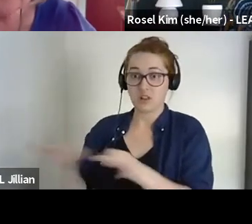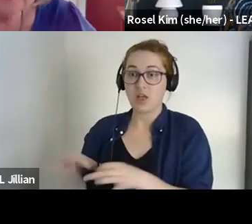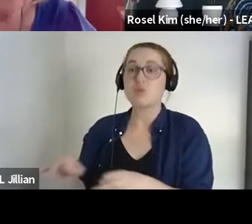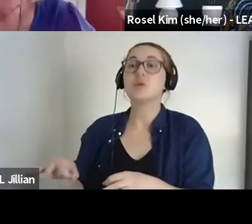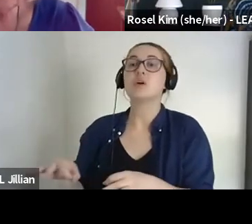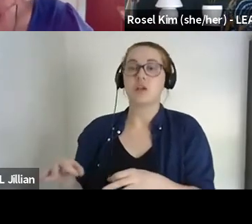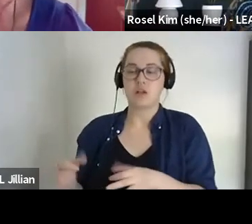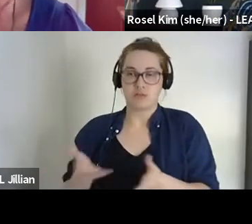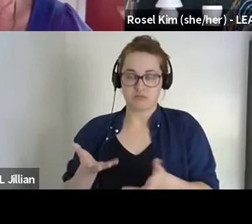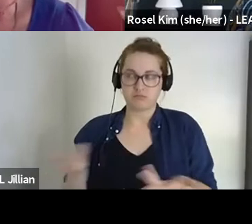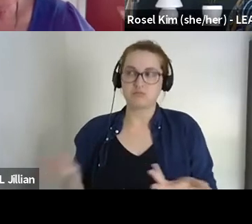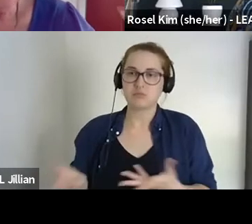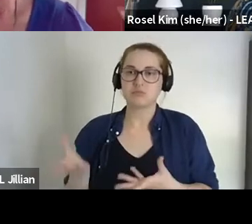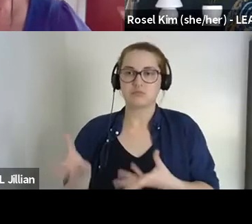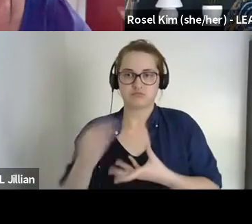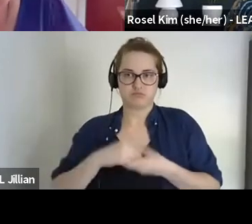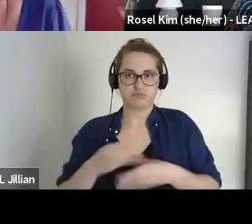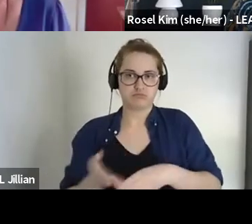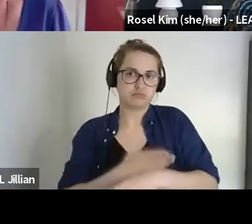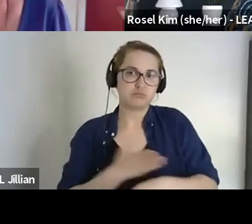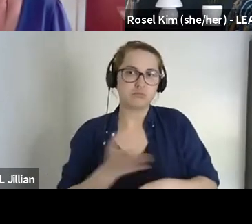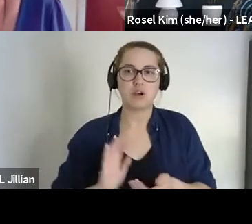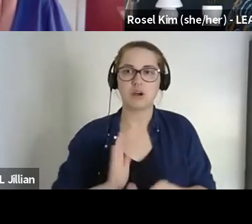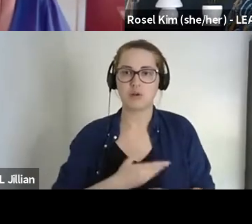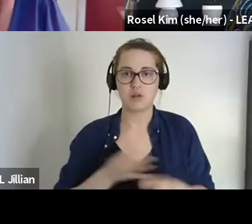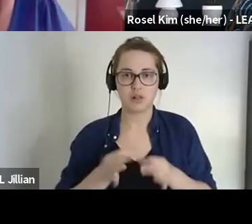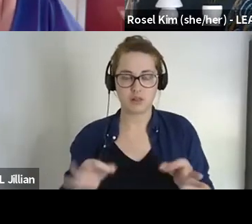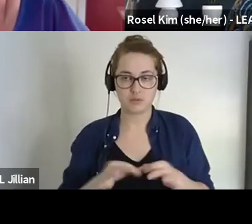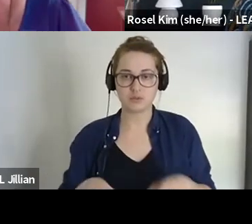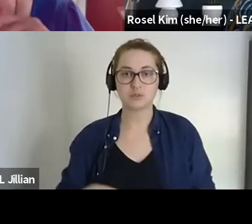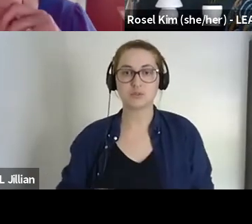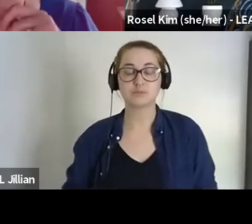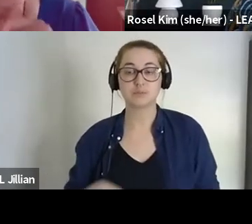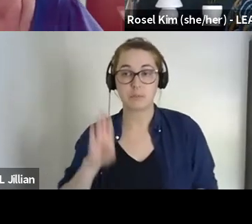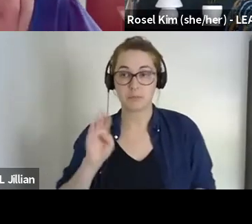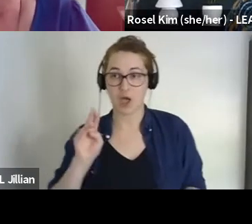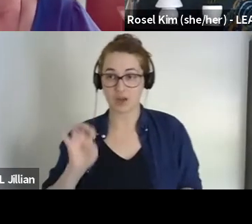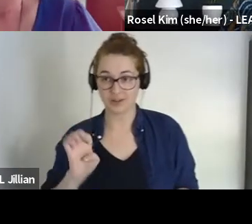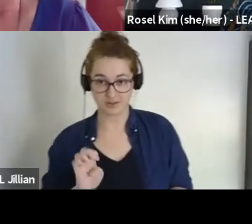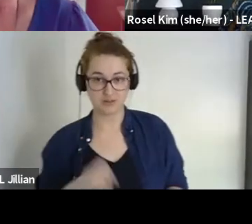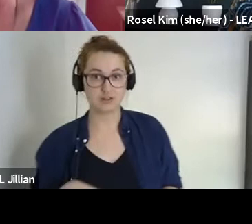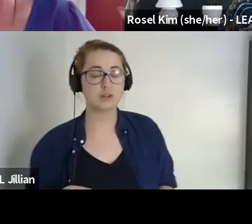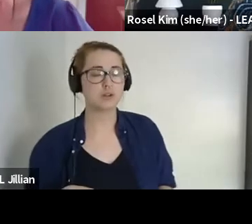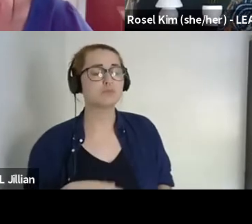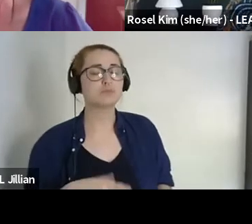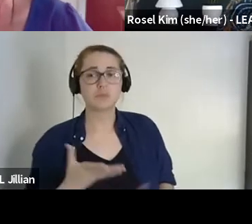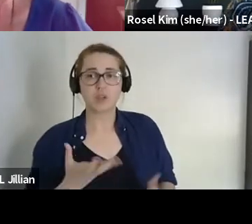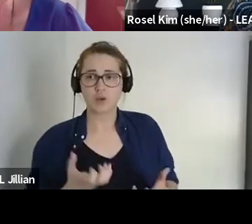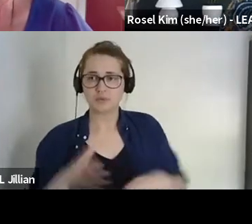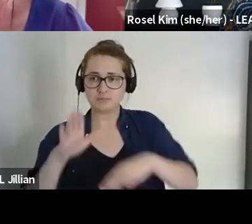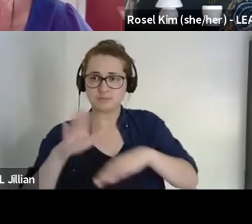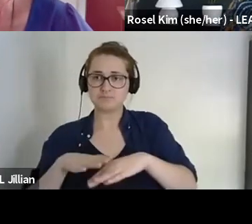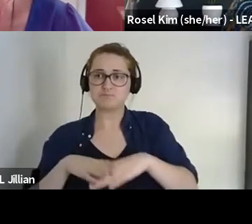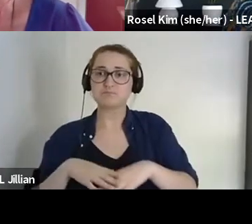Carrie answers too, Linda, to build off what Roselle just said also, is to remind the participants that we shared that in